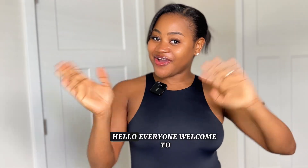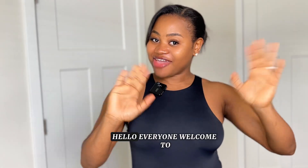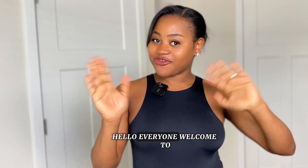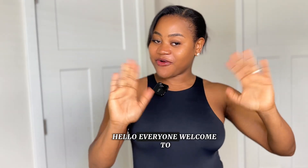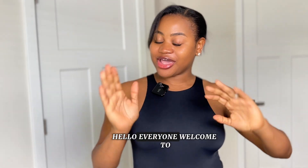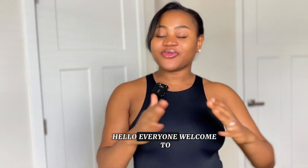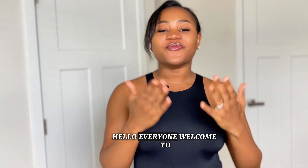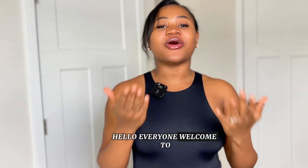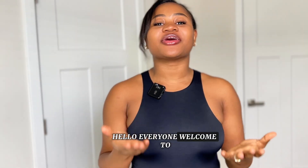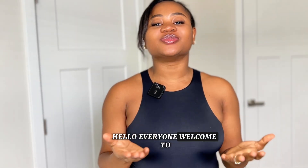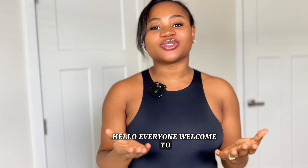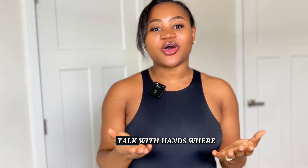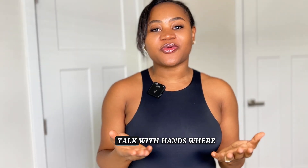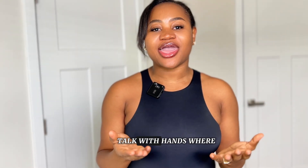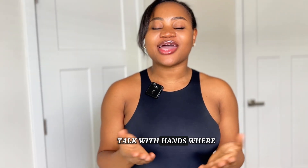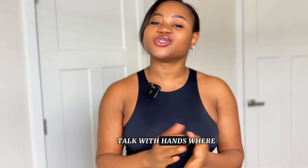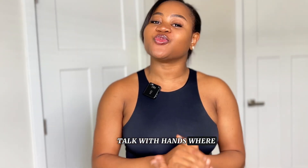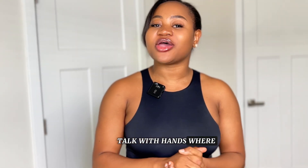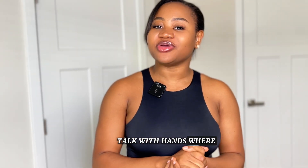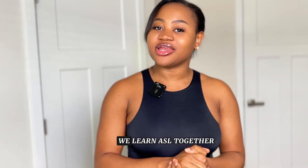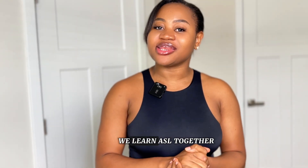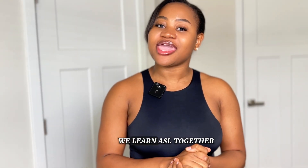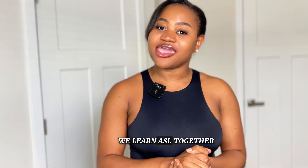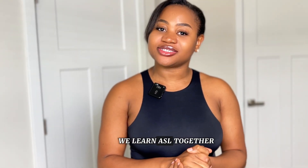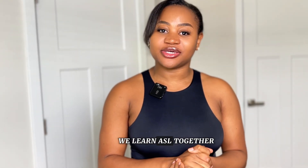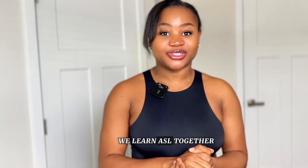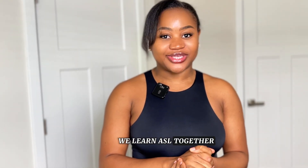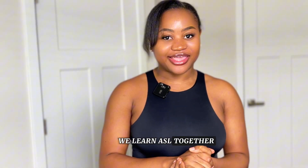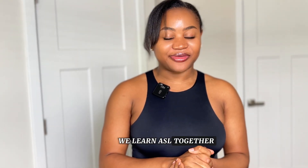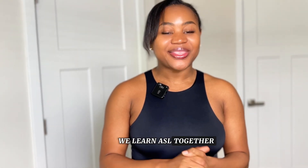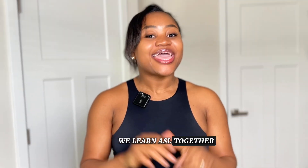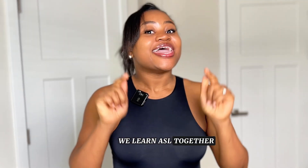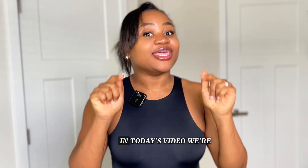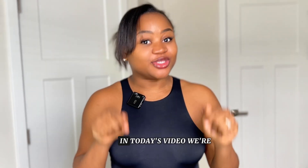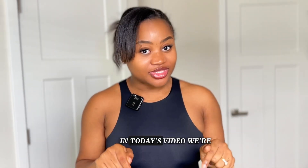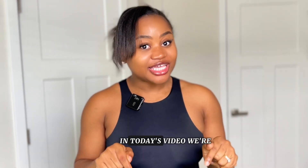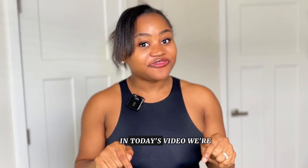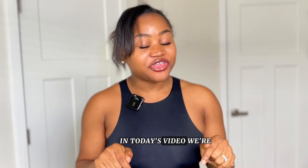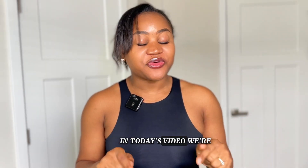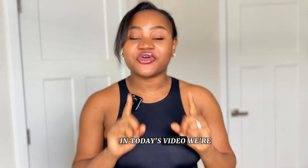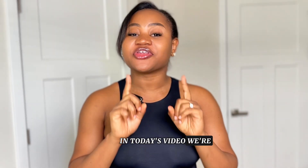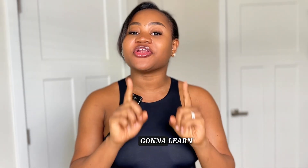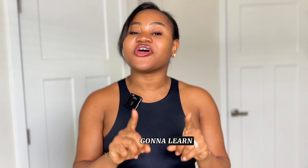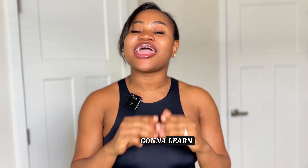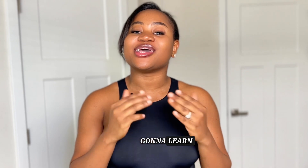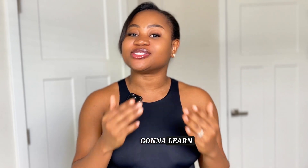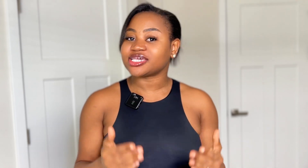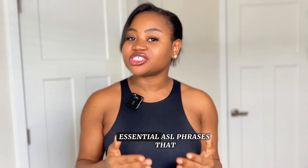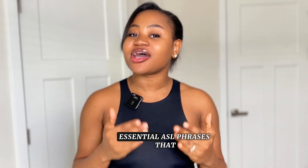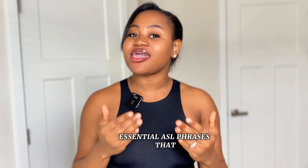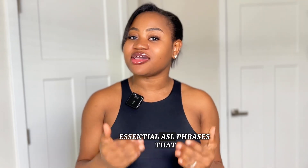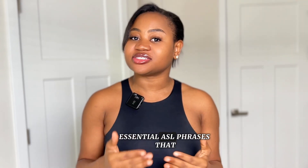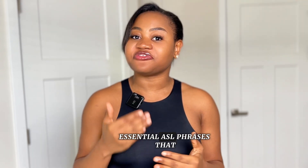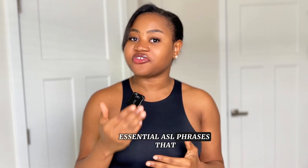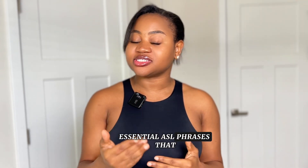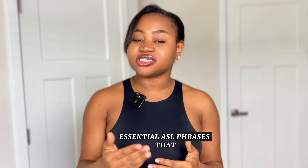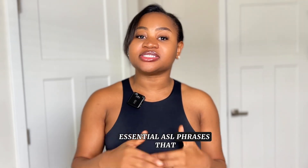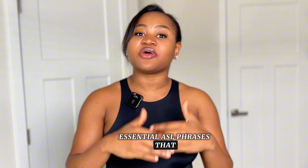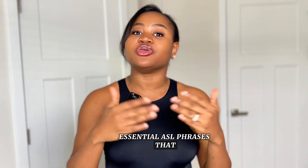Hello everyone, welcome to Talk with Hands where we learn ASL together. In today's video, we're going to learn essential ASL phrases that we